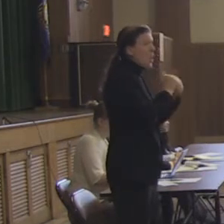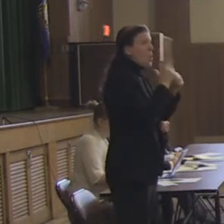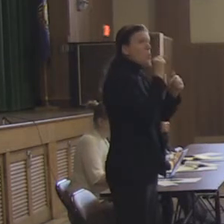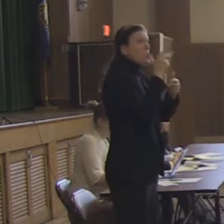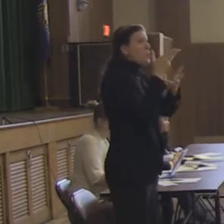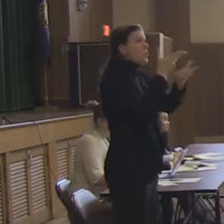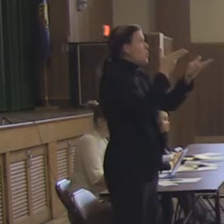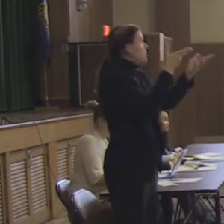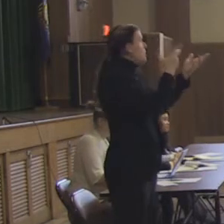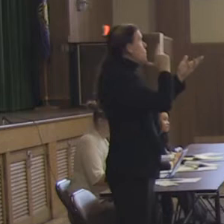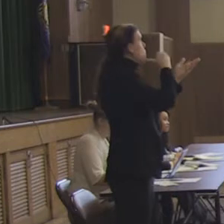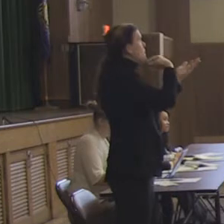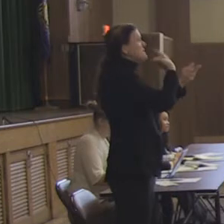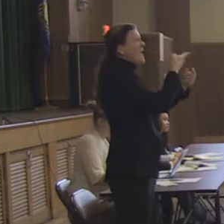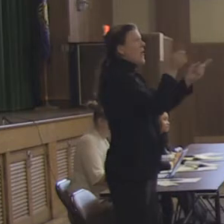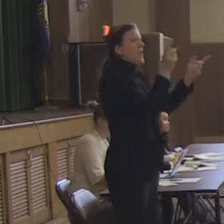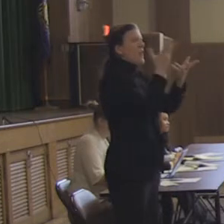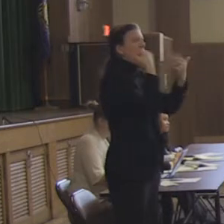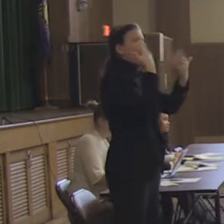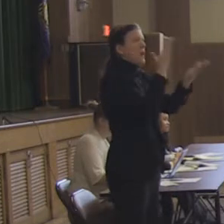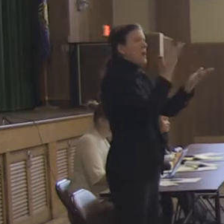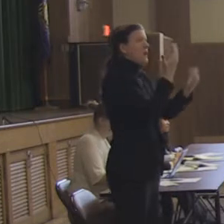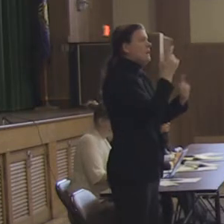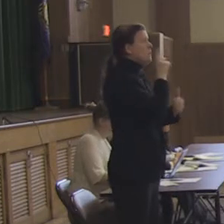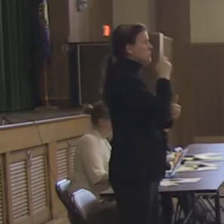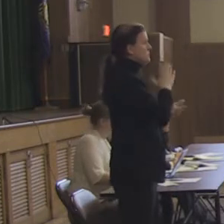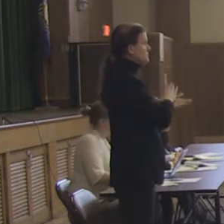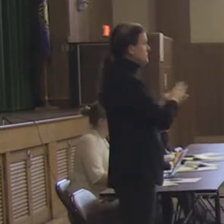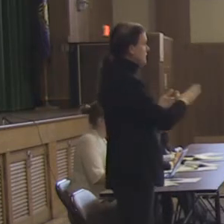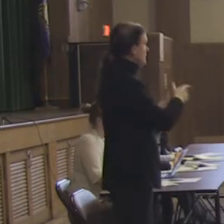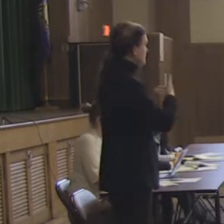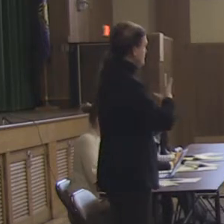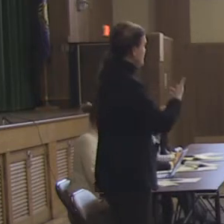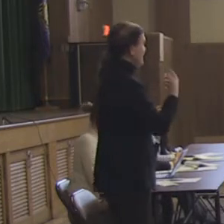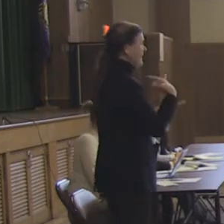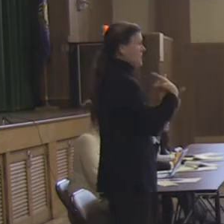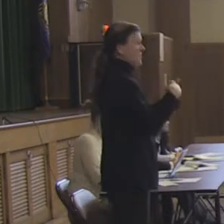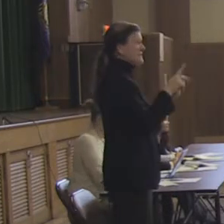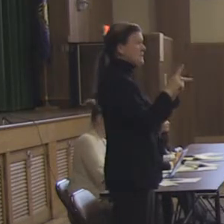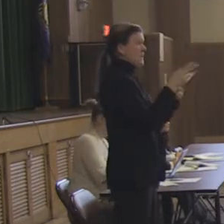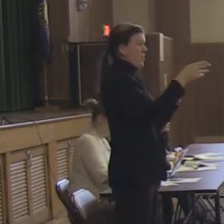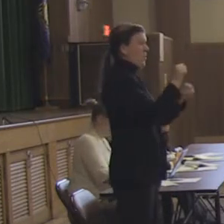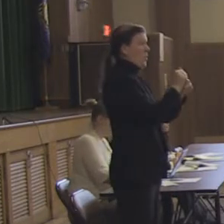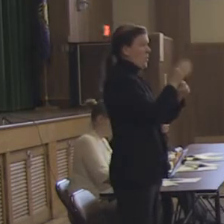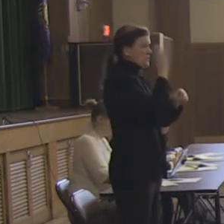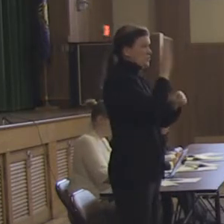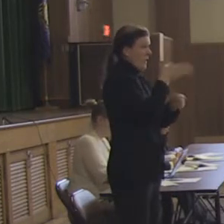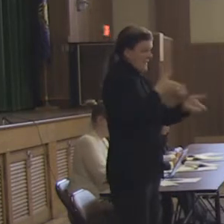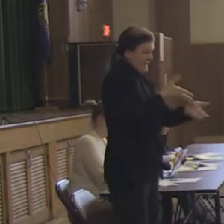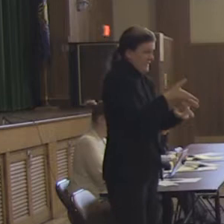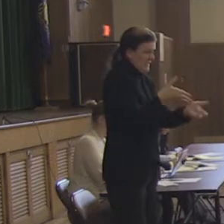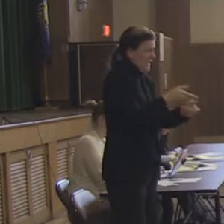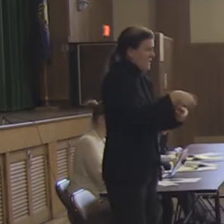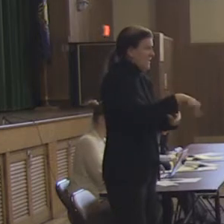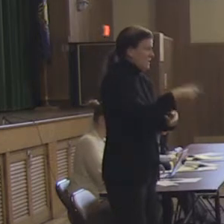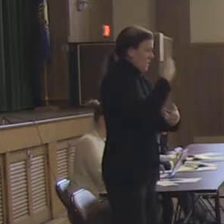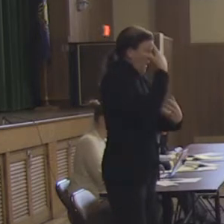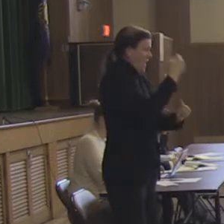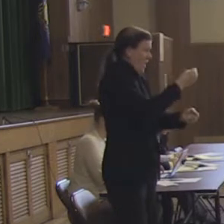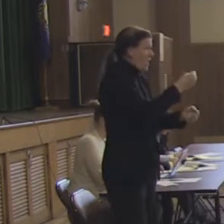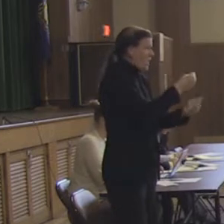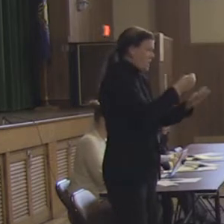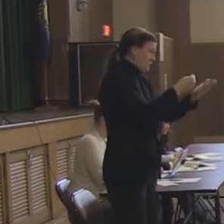anymore. And as you hear, and it's much more important for you to hear from the people who are working directly in the mental